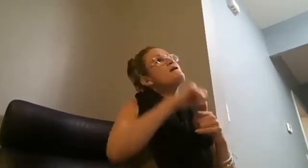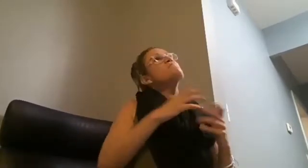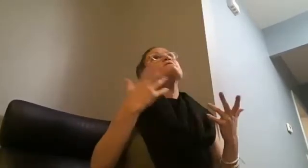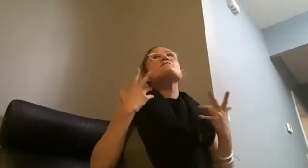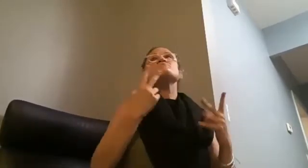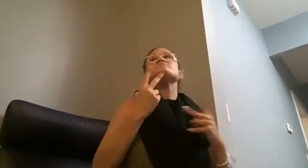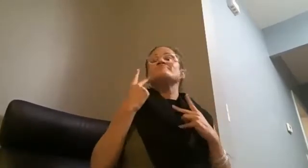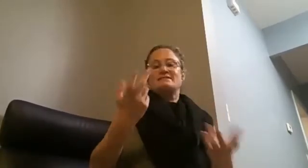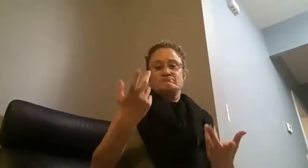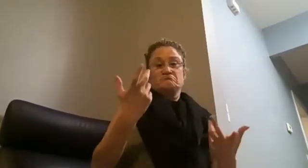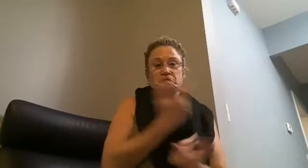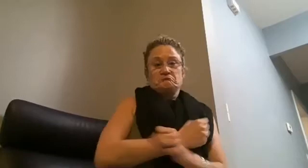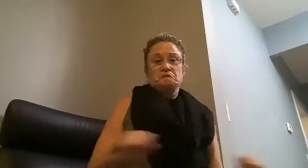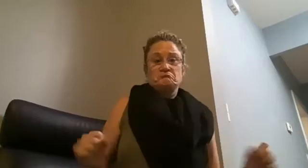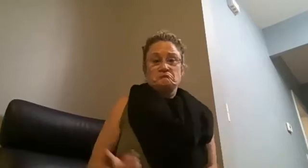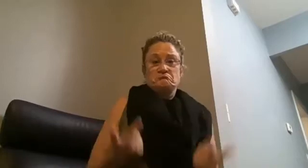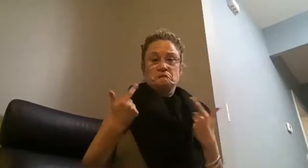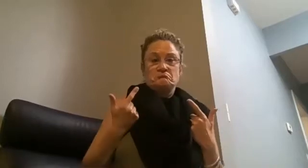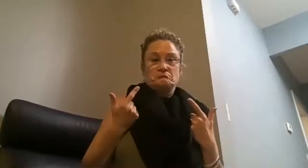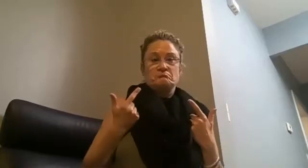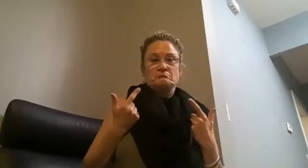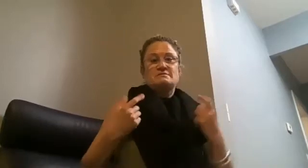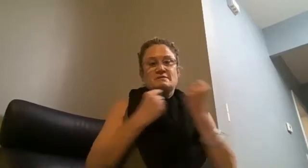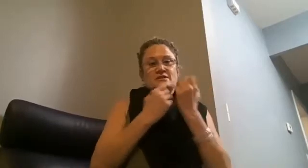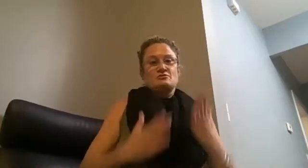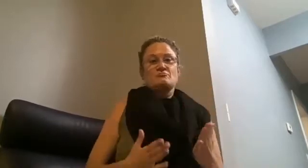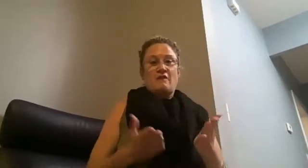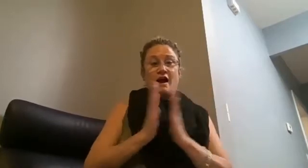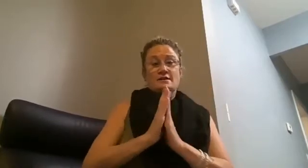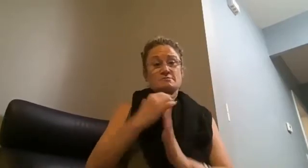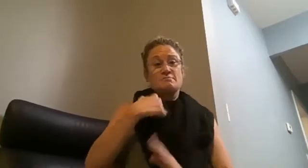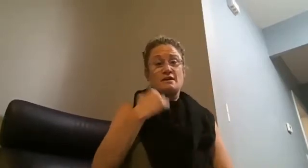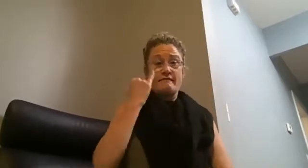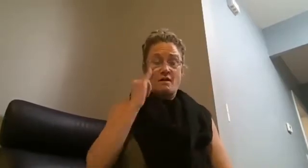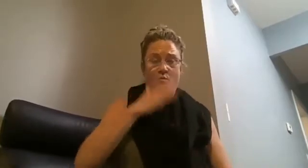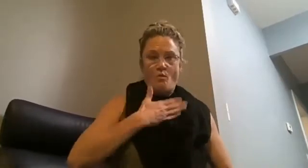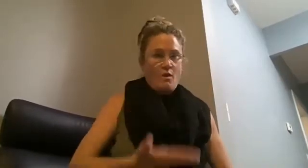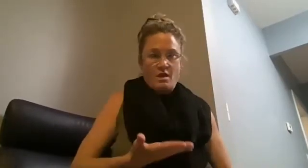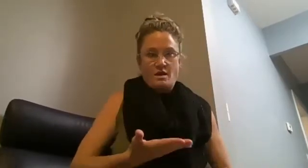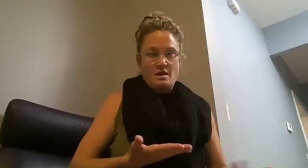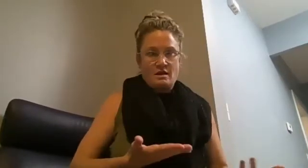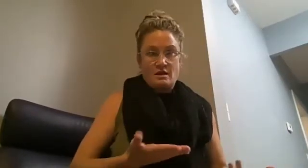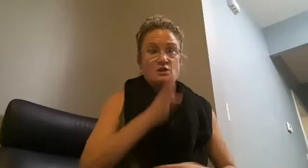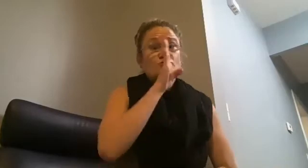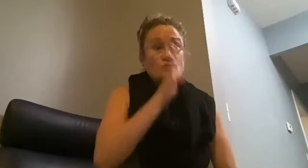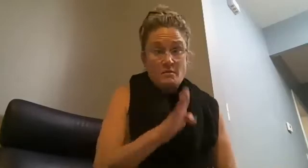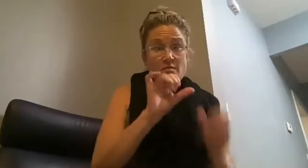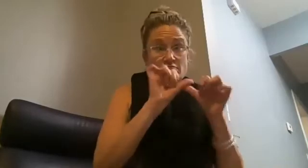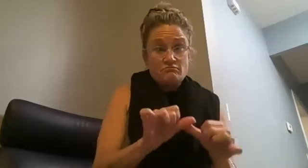my life. And when my sponsor around step 1 asked me if I was willing to go to any lengths to stay sober, I said